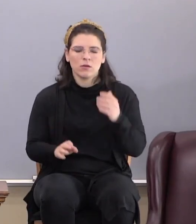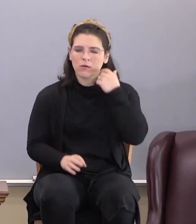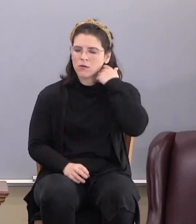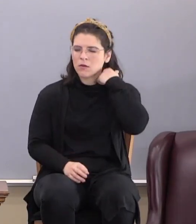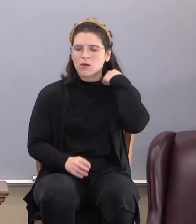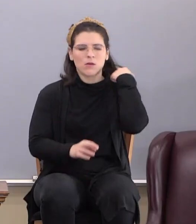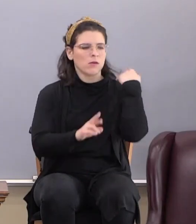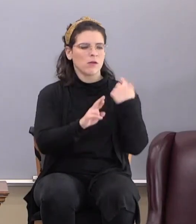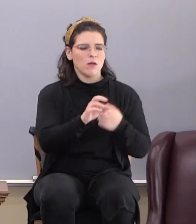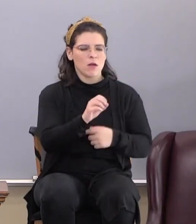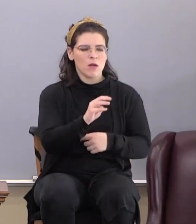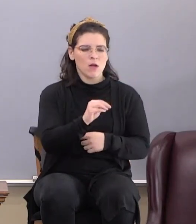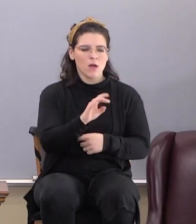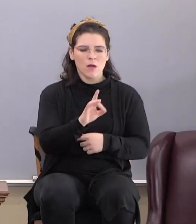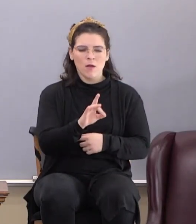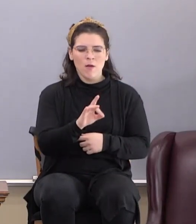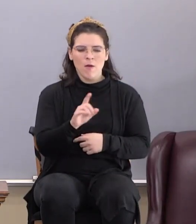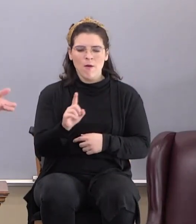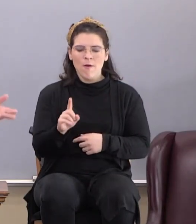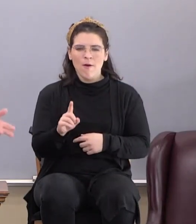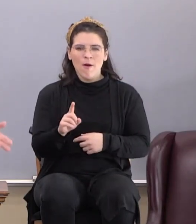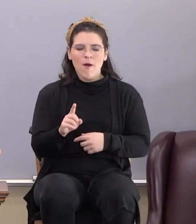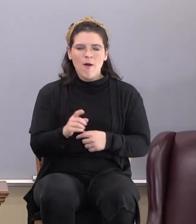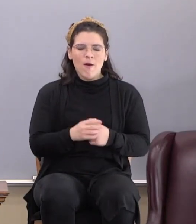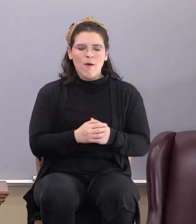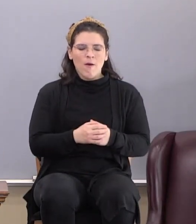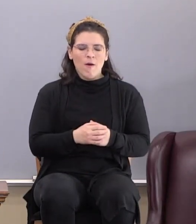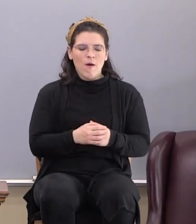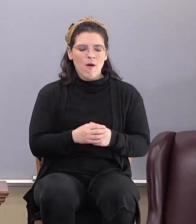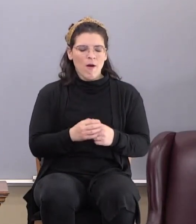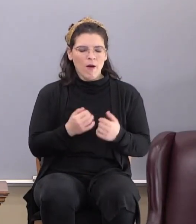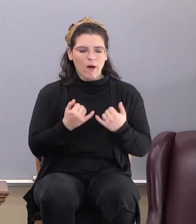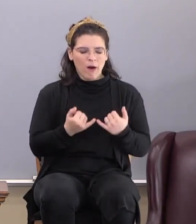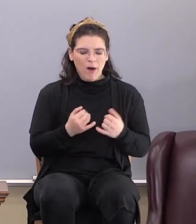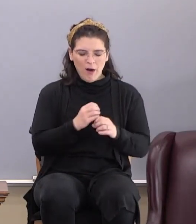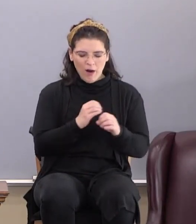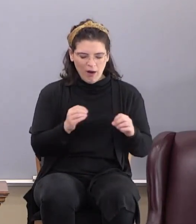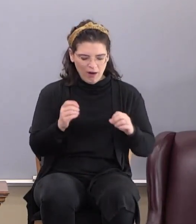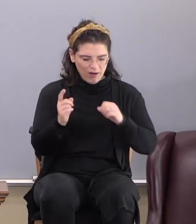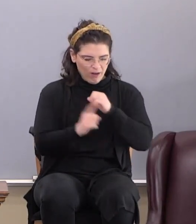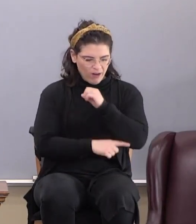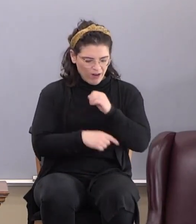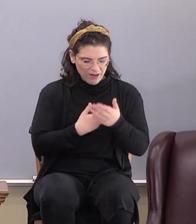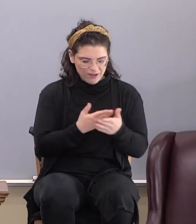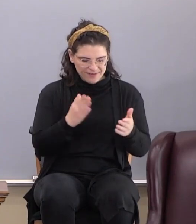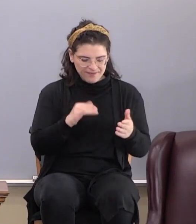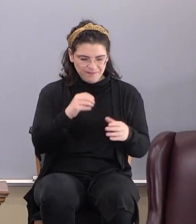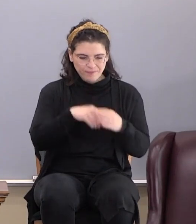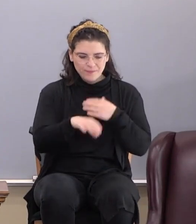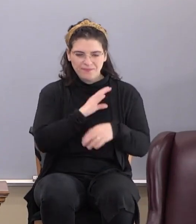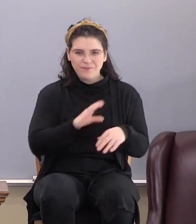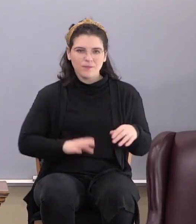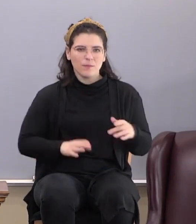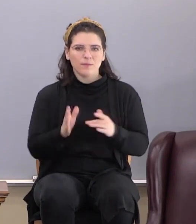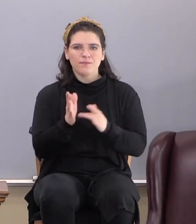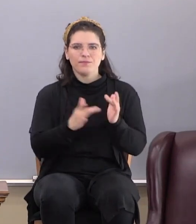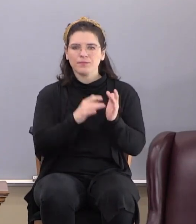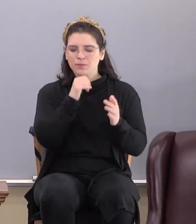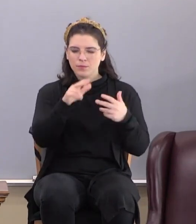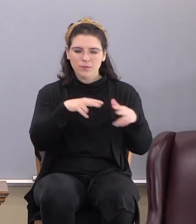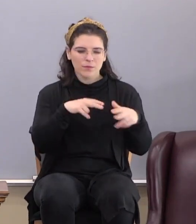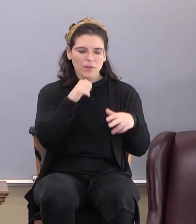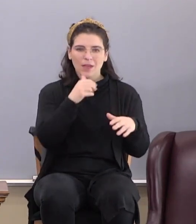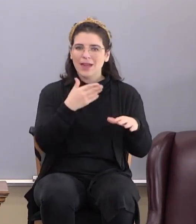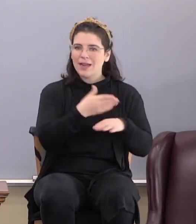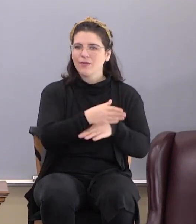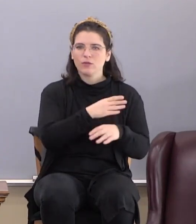chapter 8, and we read verse 1, there is therefore now no condemnation to them which are in Christ Jesus, who walk not after the flesh, but